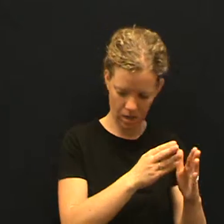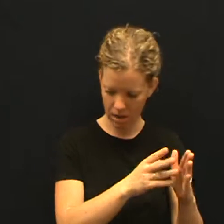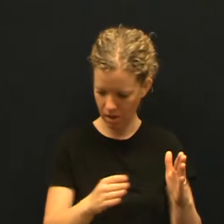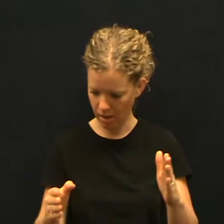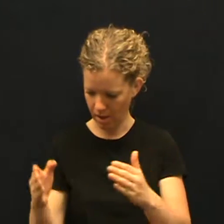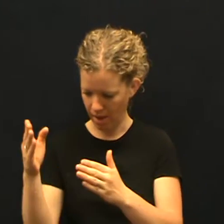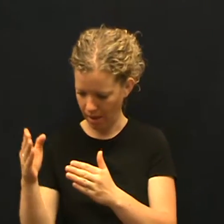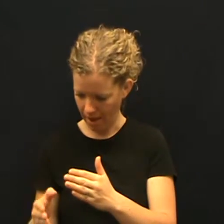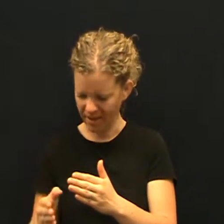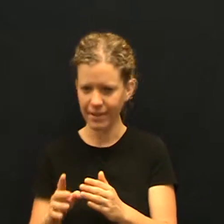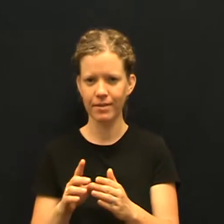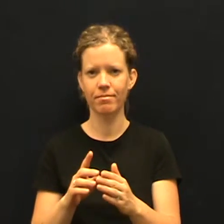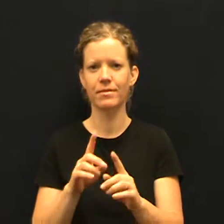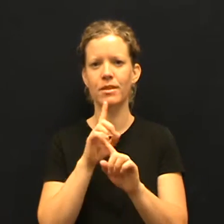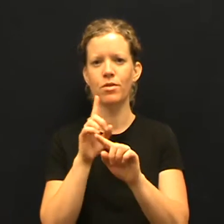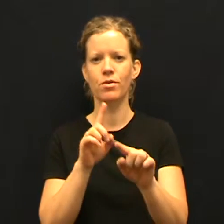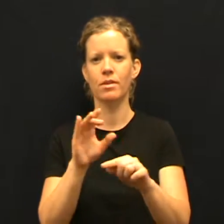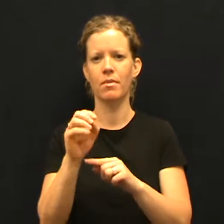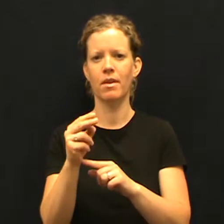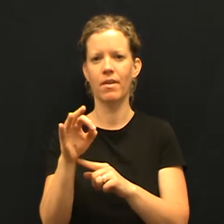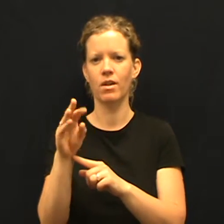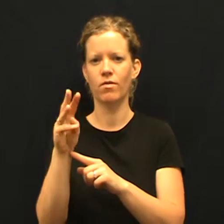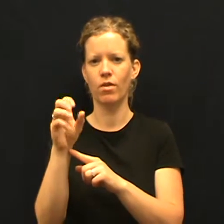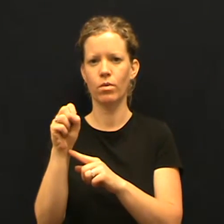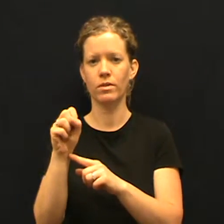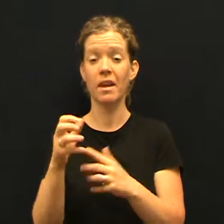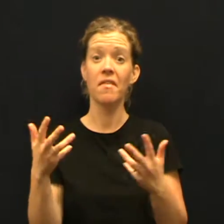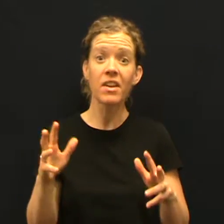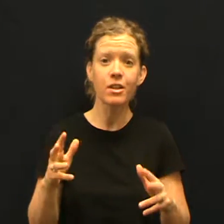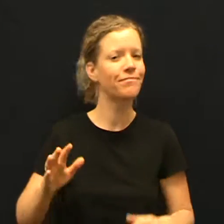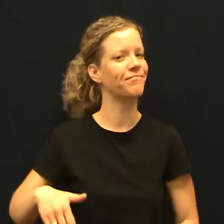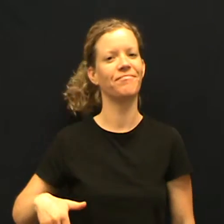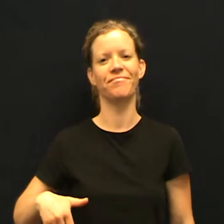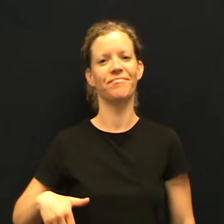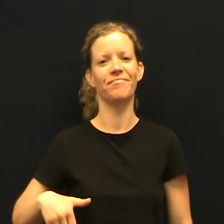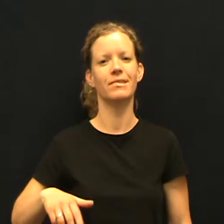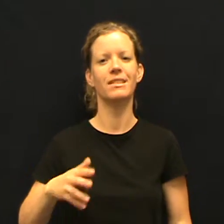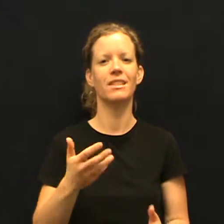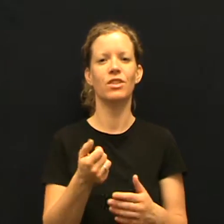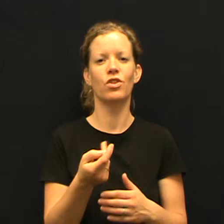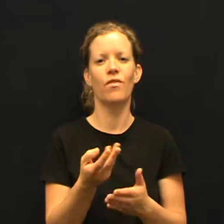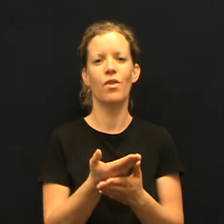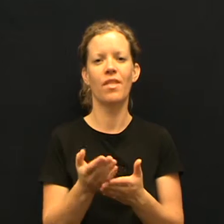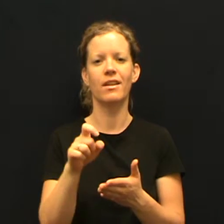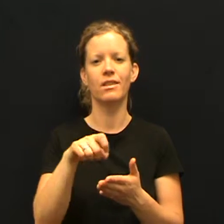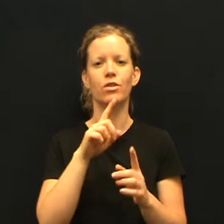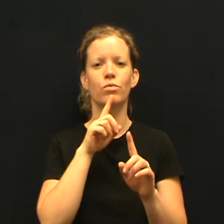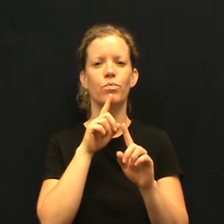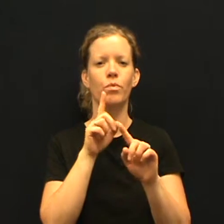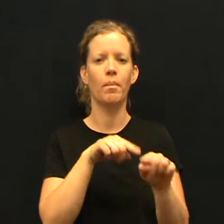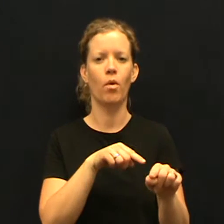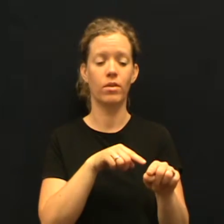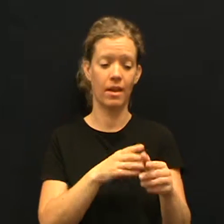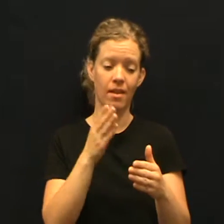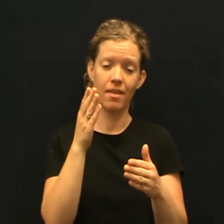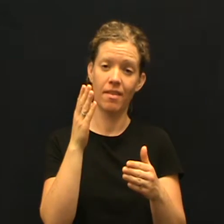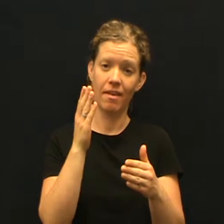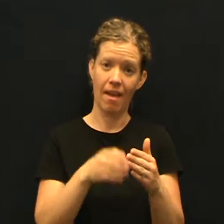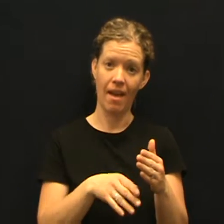flows. Now, we're not quite done. There are a couple disclosures we have to make at the end of the statement of cash flows, and we'll do that in the